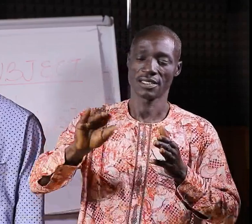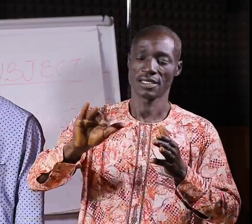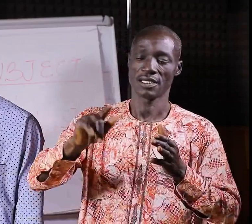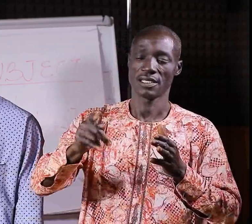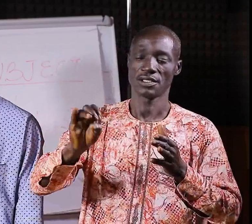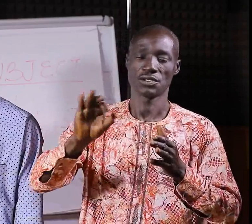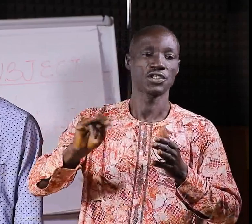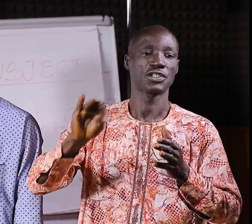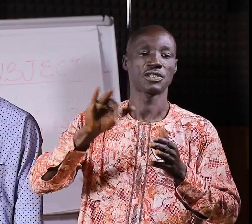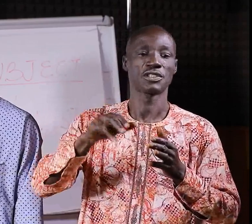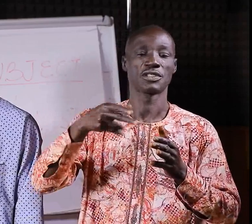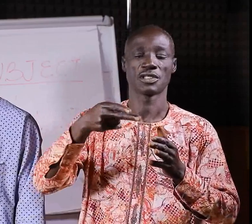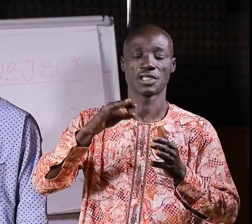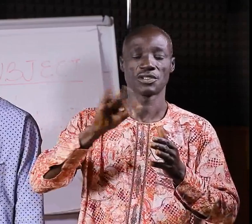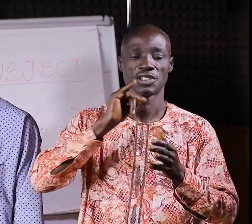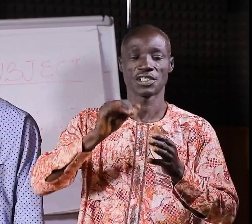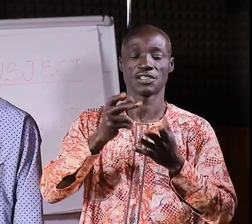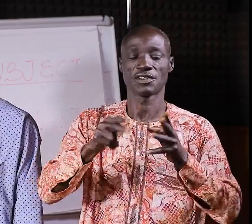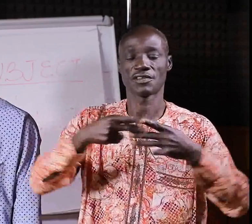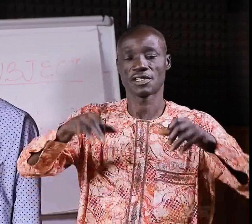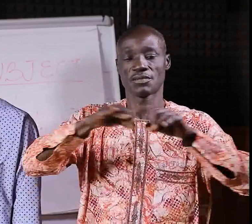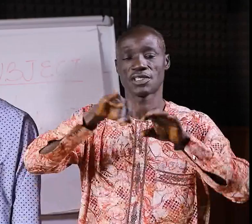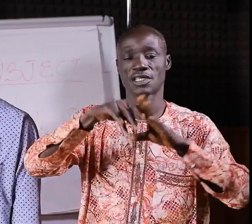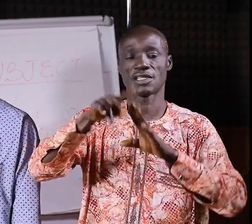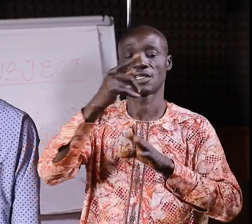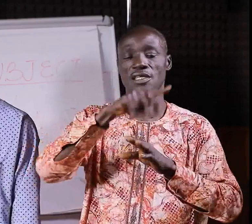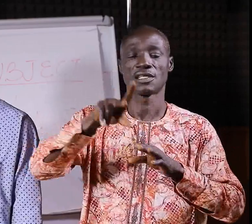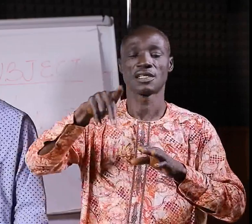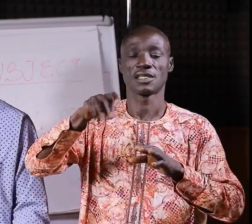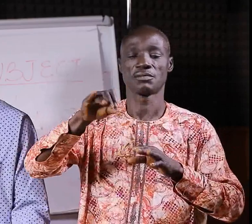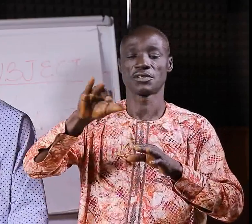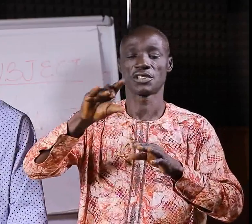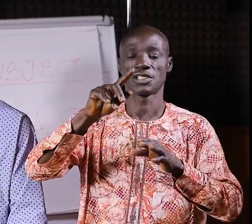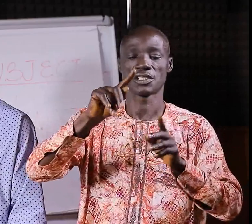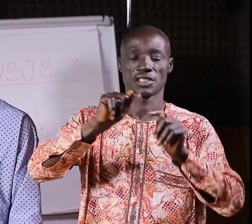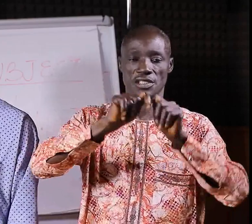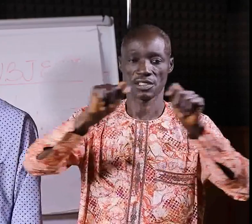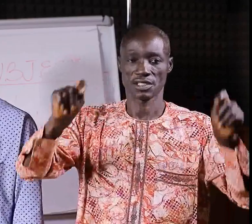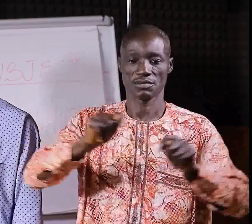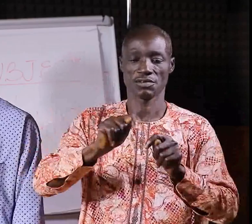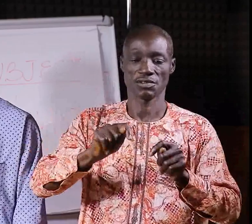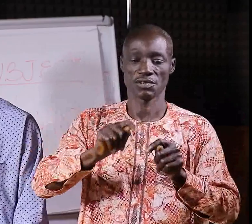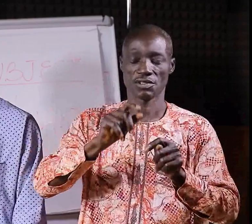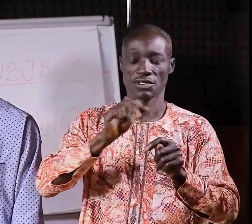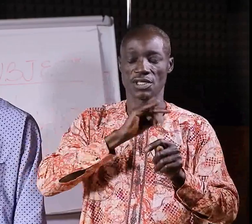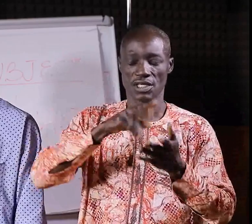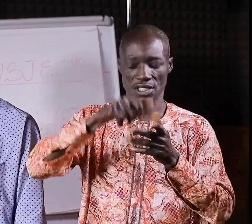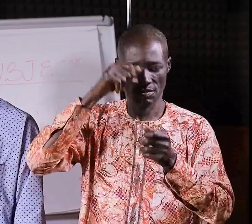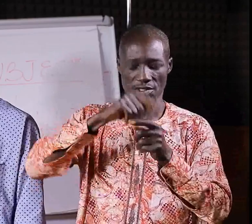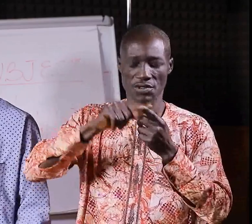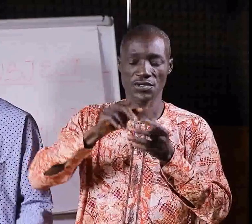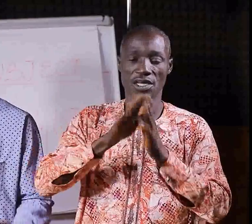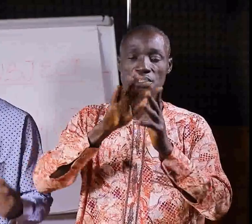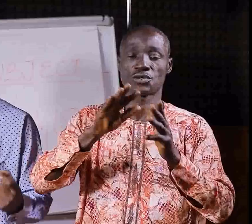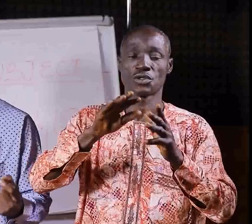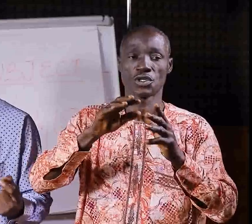believe with me that hydrogen is a very important element in the periodic table, because I remember when you are asked to cram the first 20